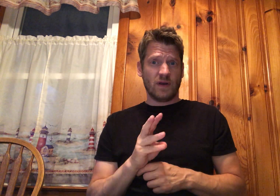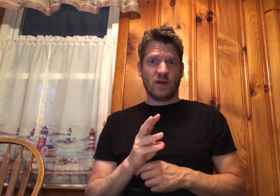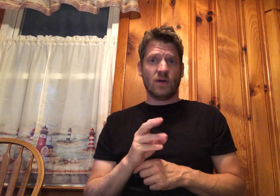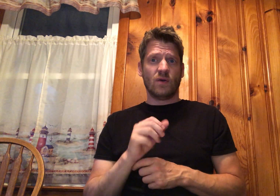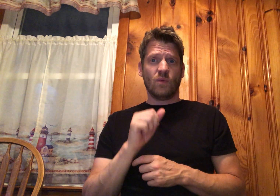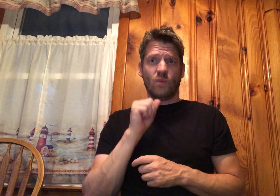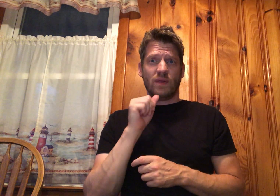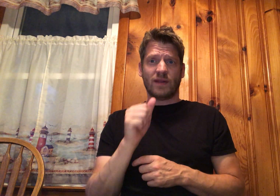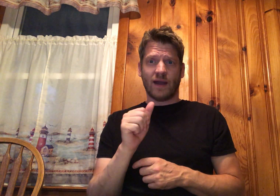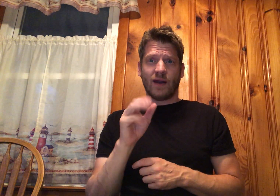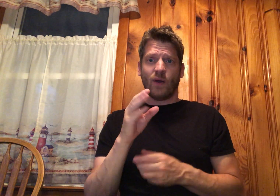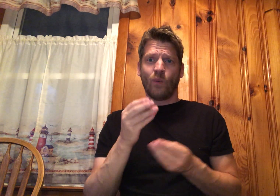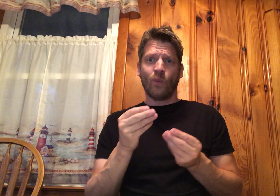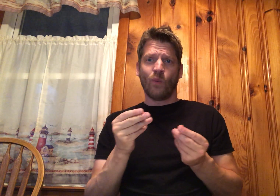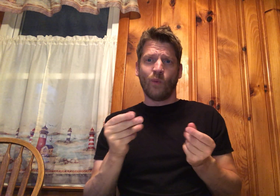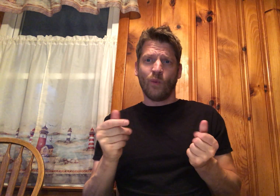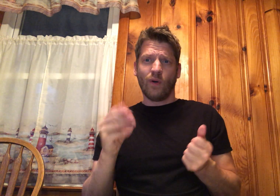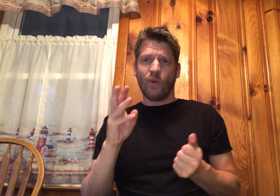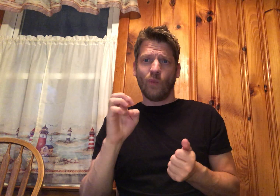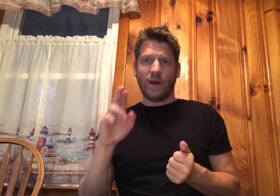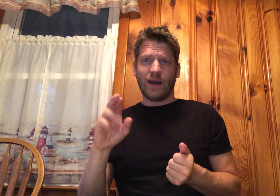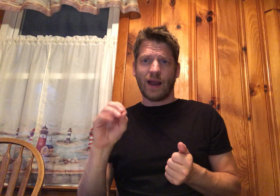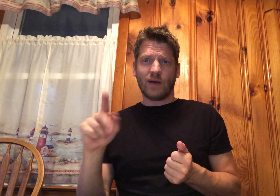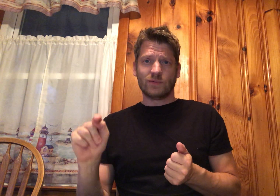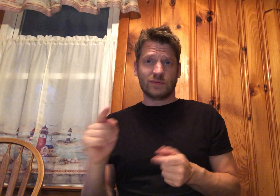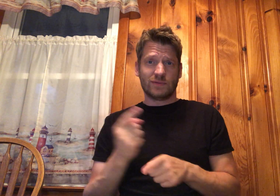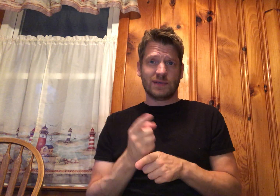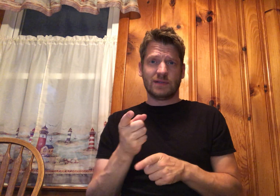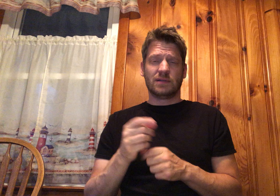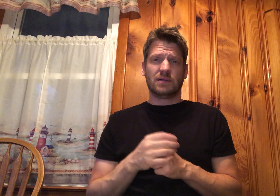out. And next, software is custom built.